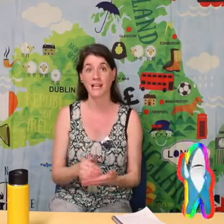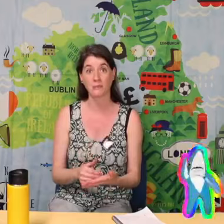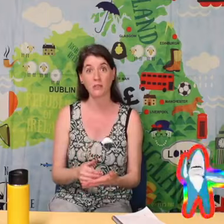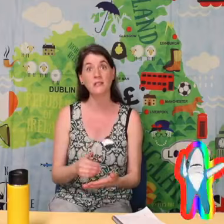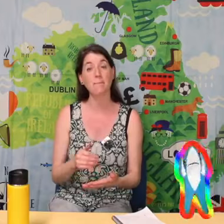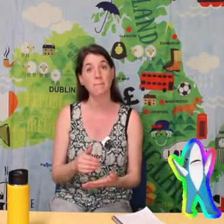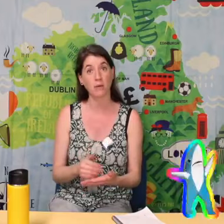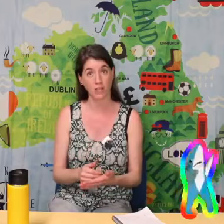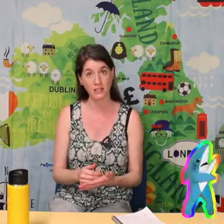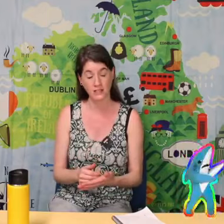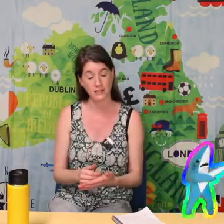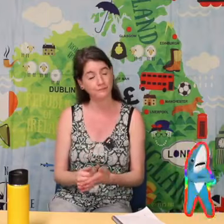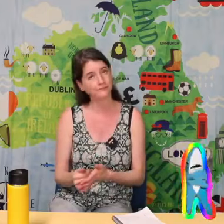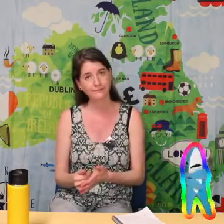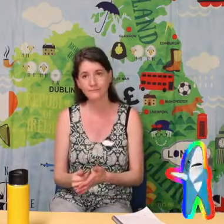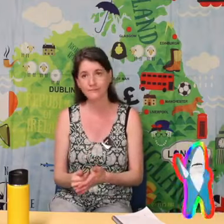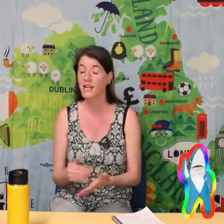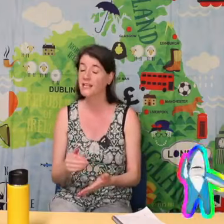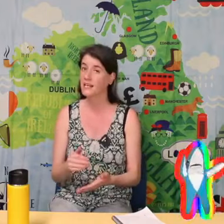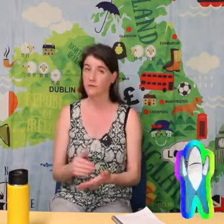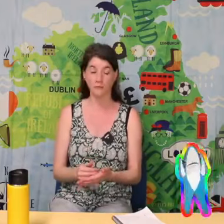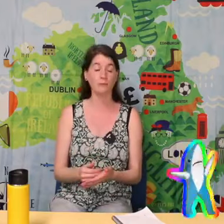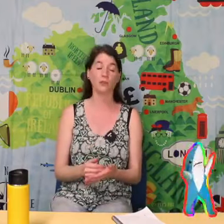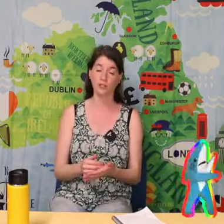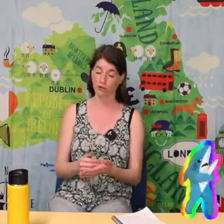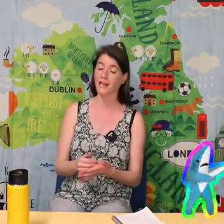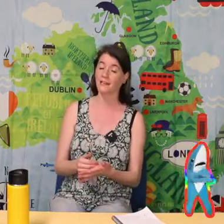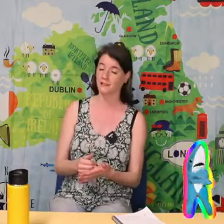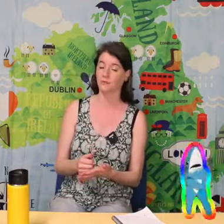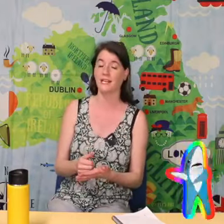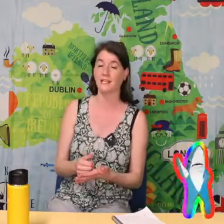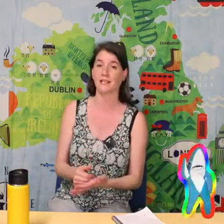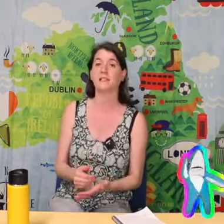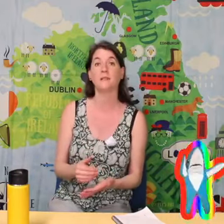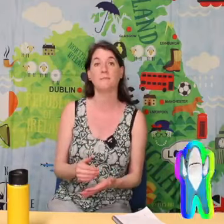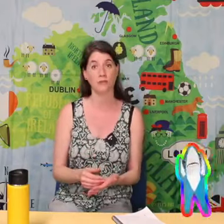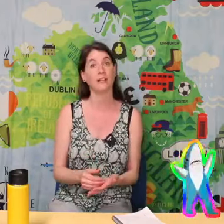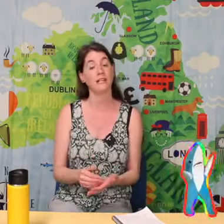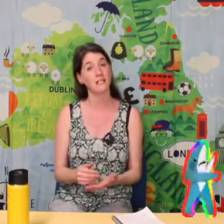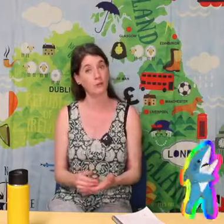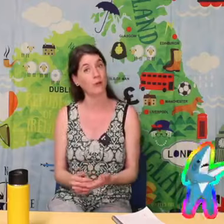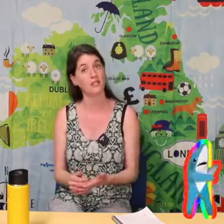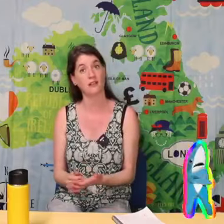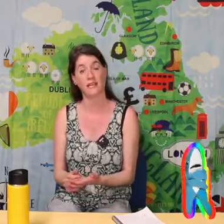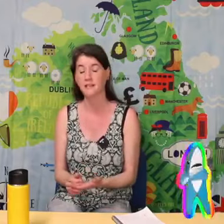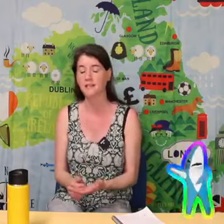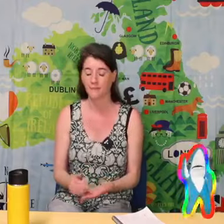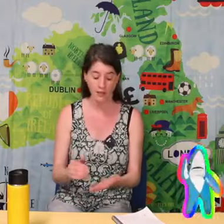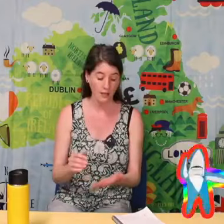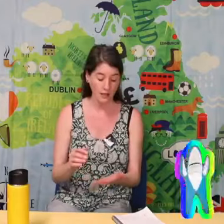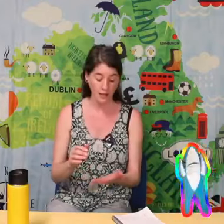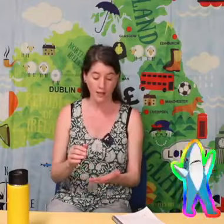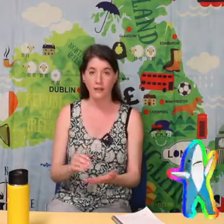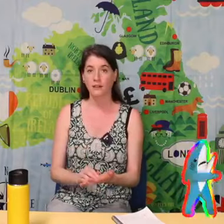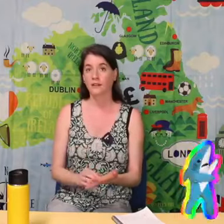animals and birds. And insects, maybe? And, well, we're going to try and do the insects and the butterflies and the moths and things. Because we have been told as